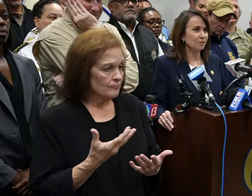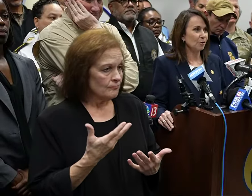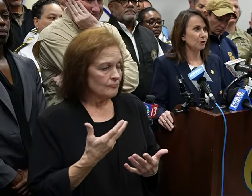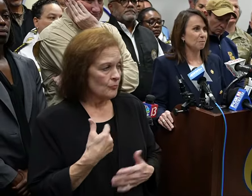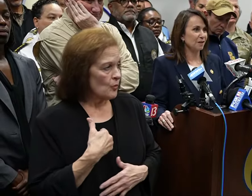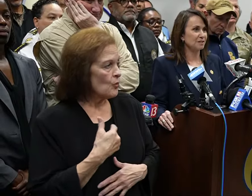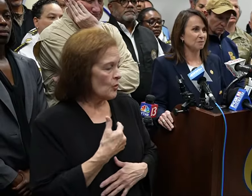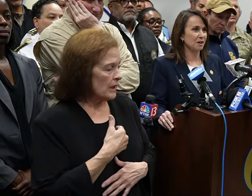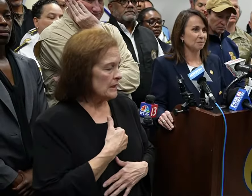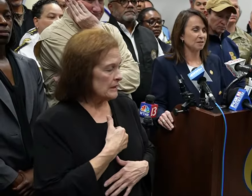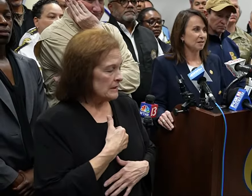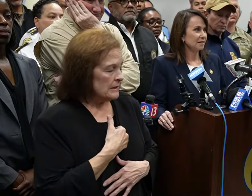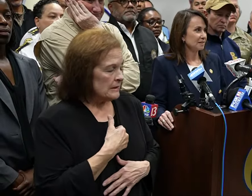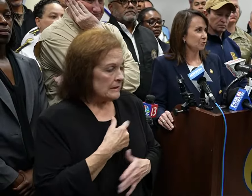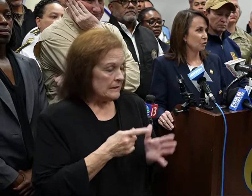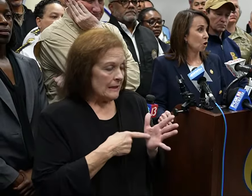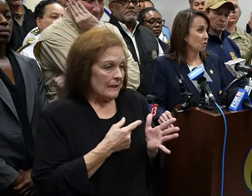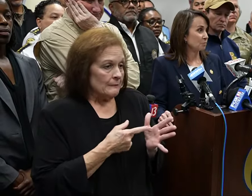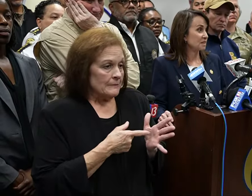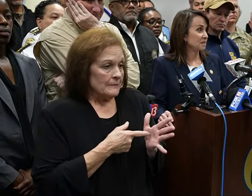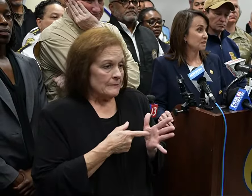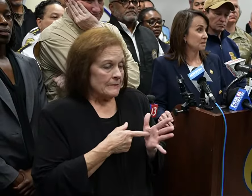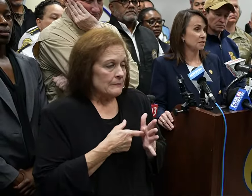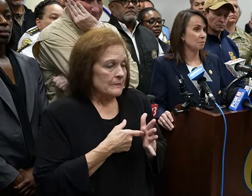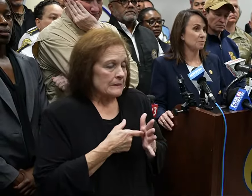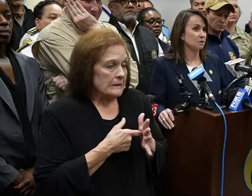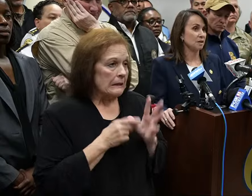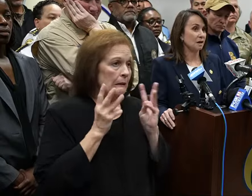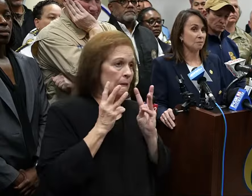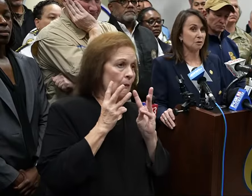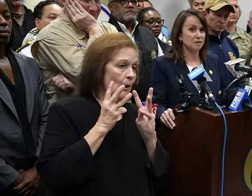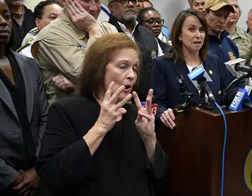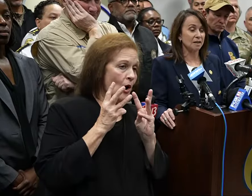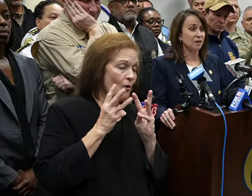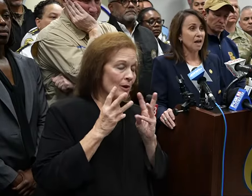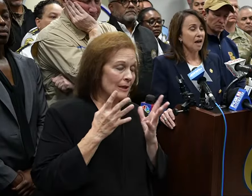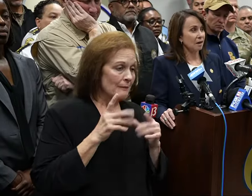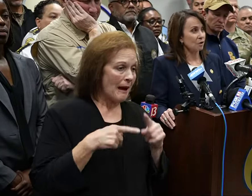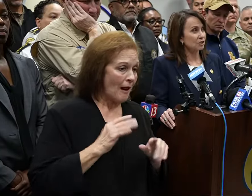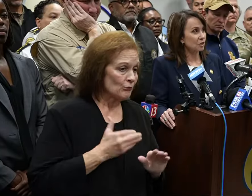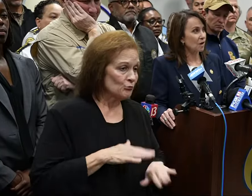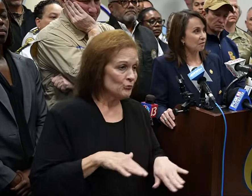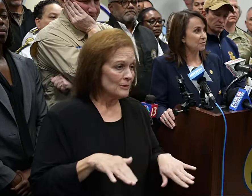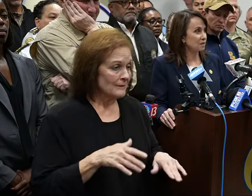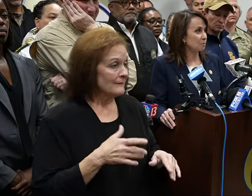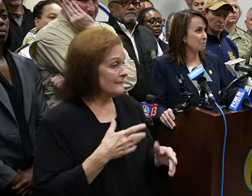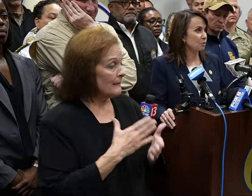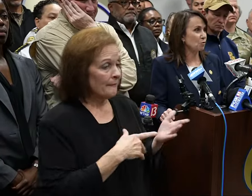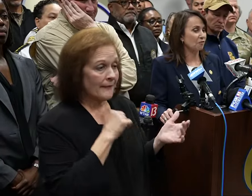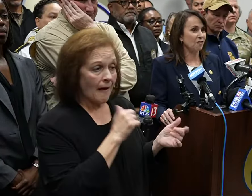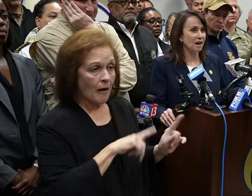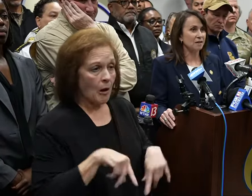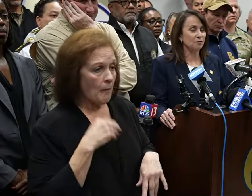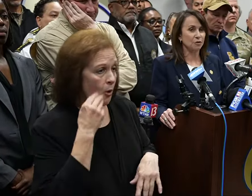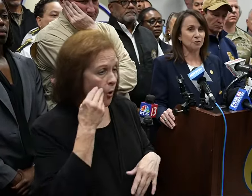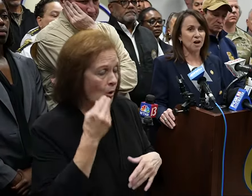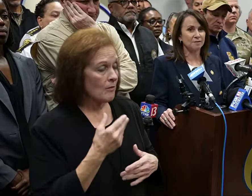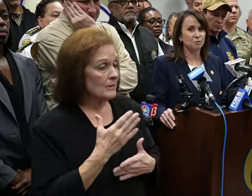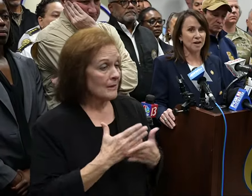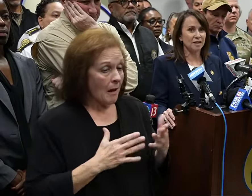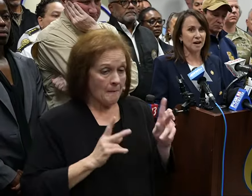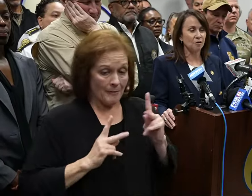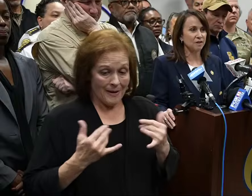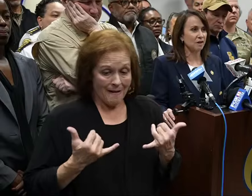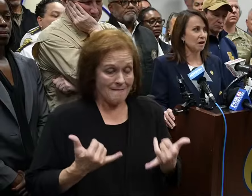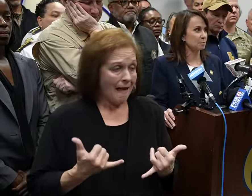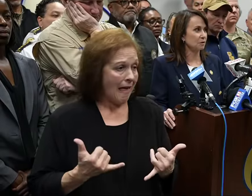hold our breath sometimes till they're home safe, and some people did not come home safe. And we also have some people who are fighting for their lives